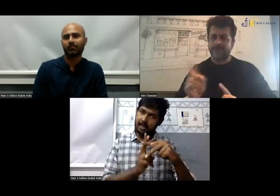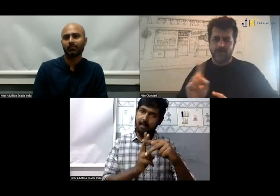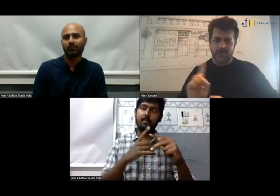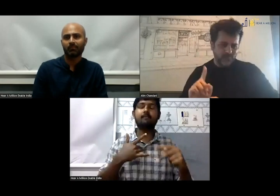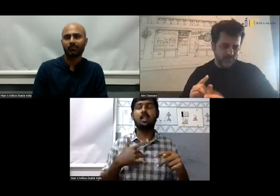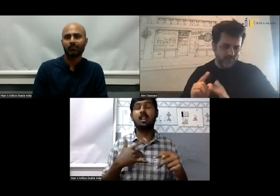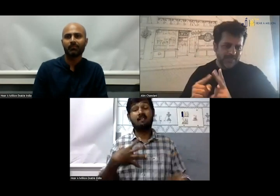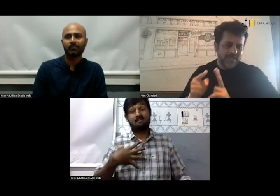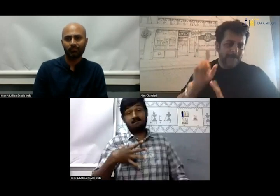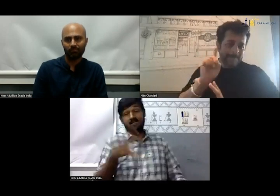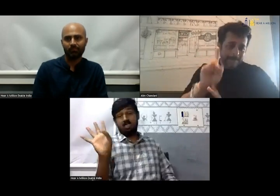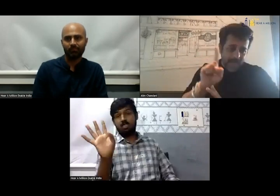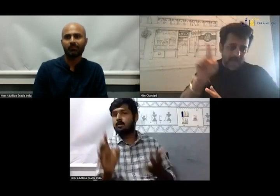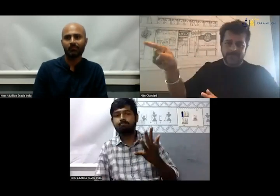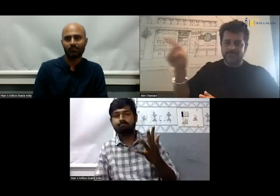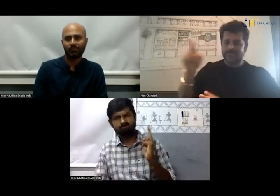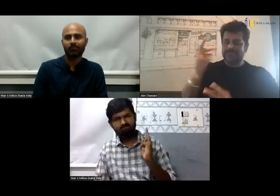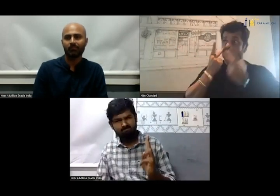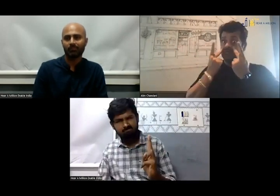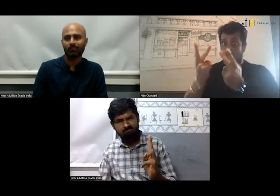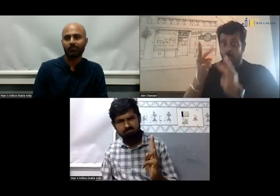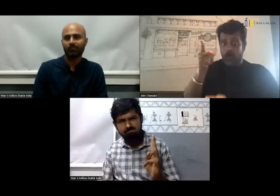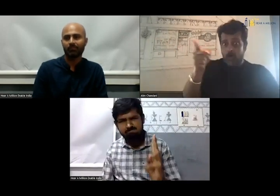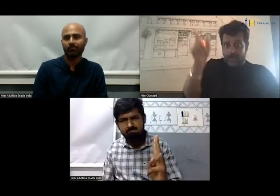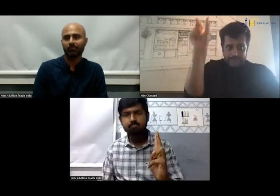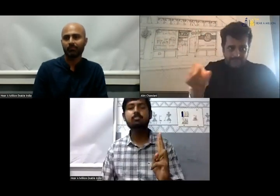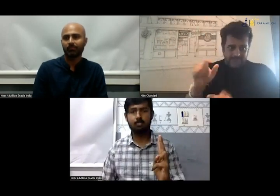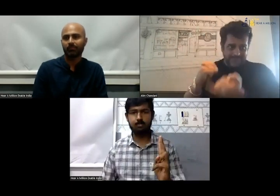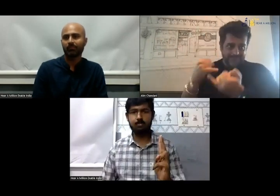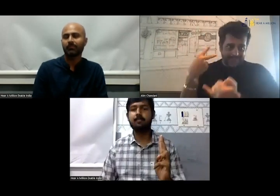And it was so tough, and she wanted to fight. She